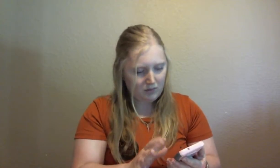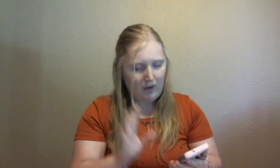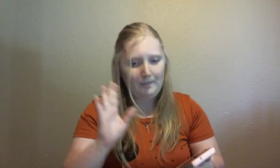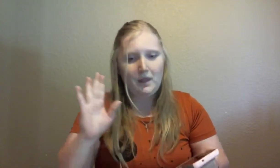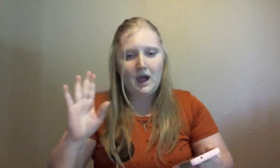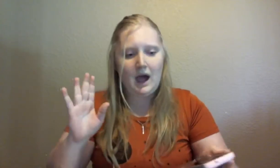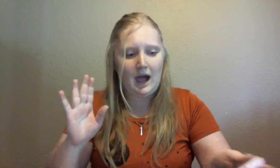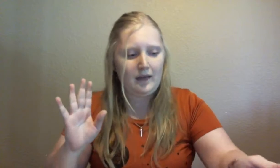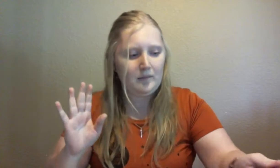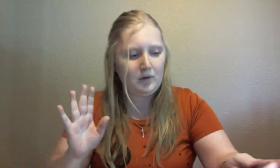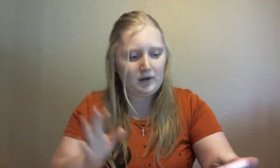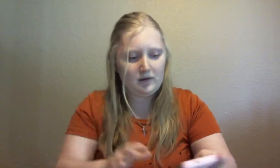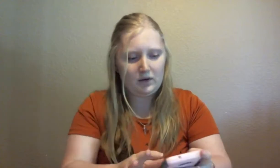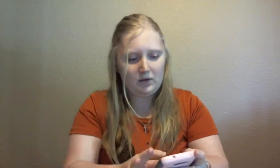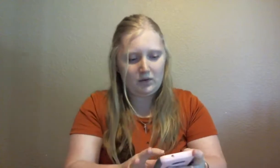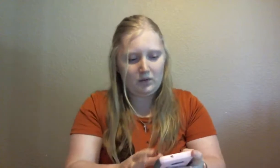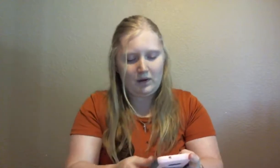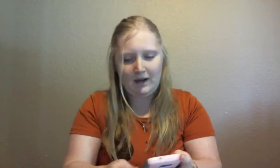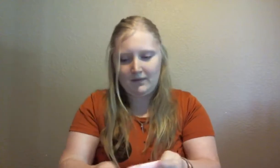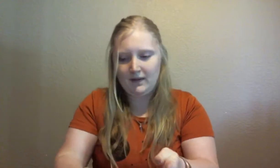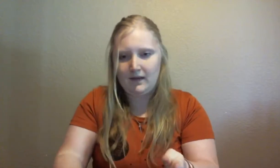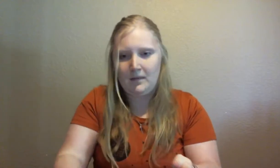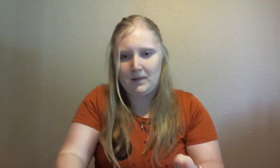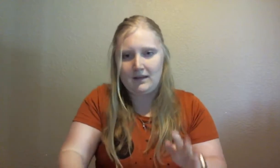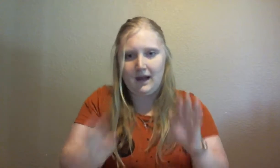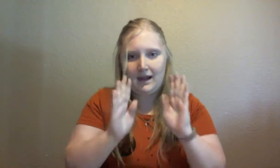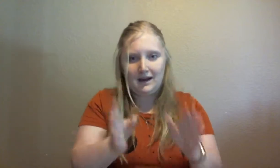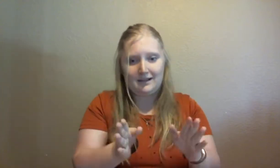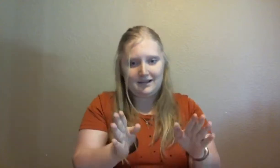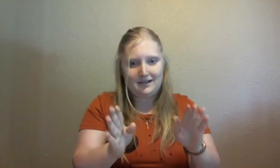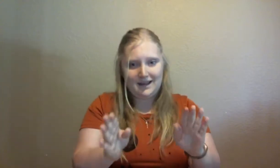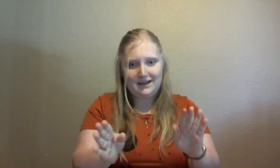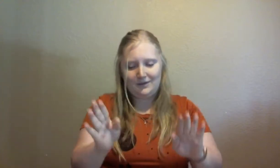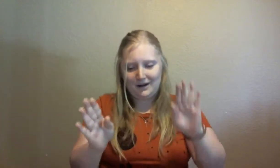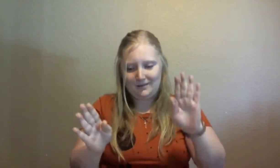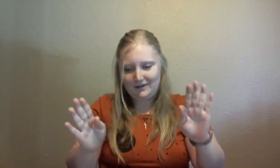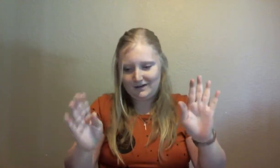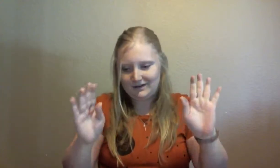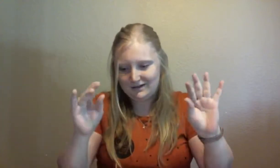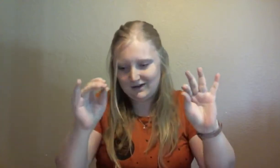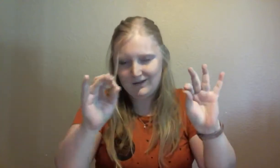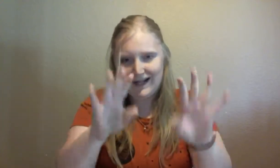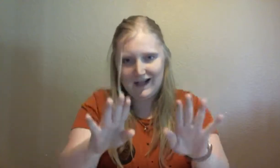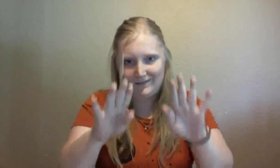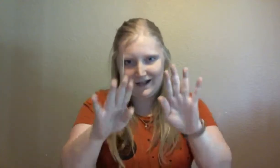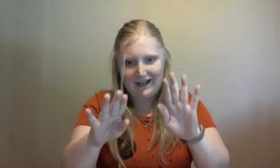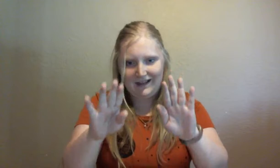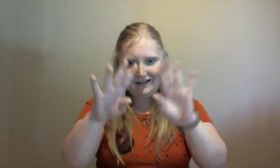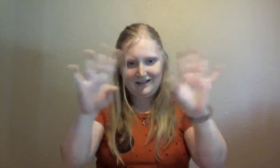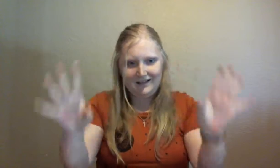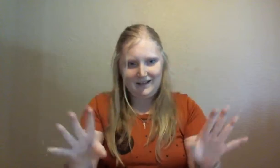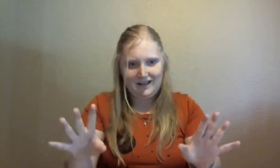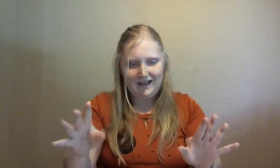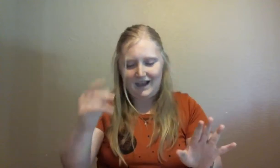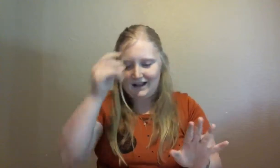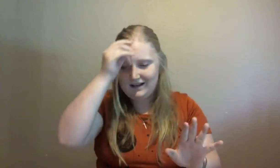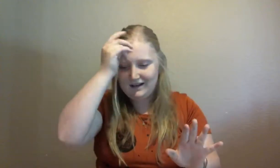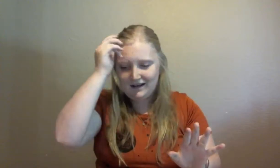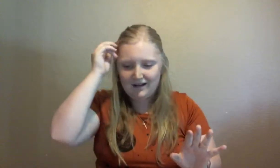Okay, I am going to have this up because I cannot see what I'm doing on my end, and